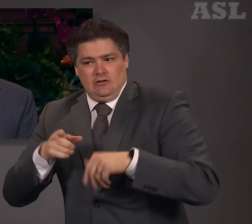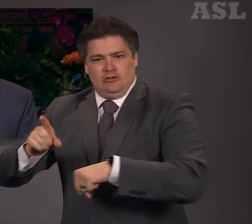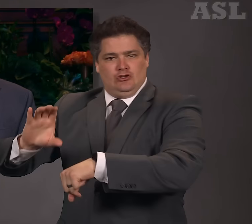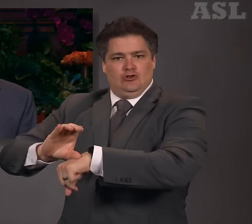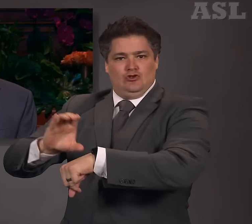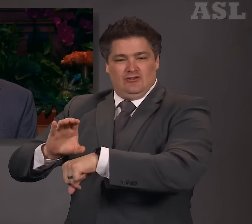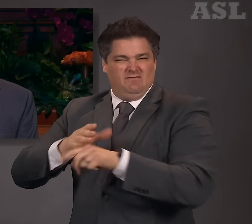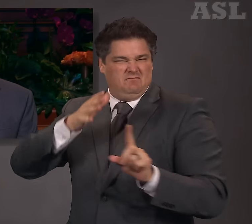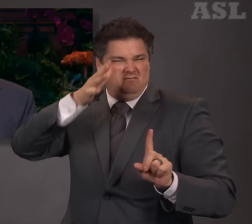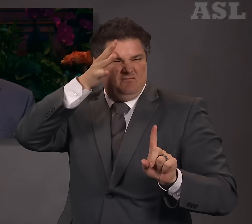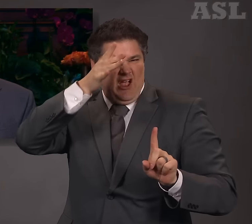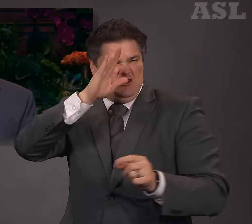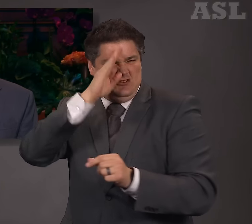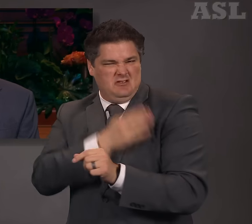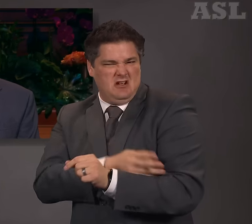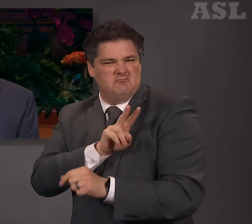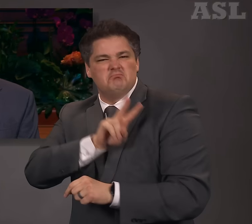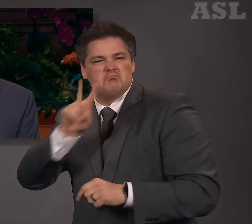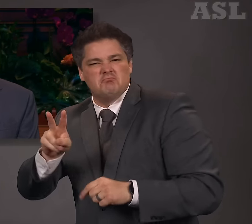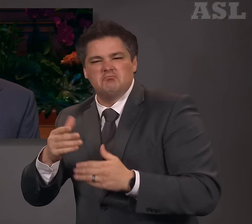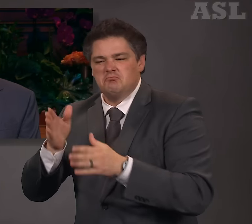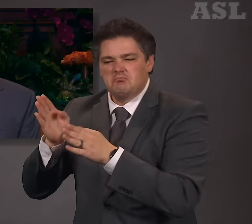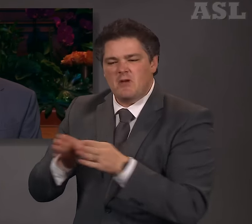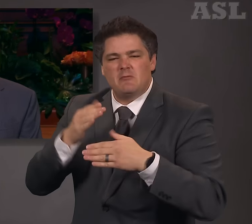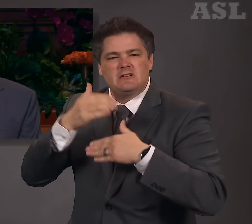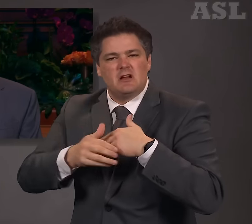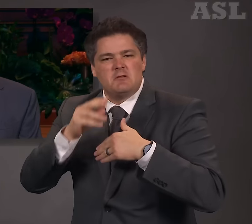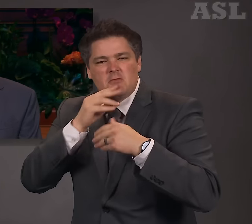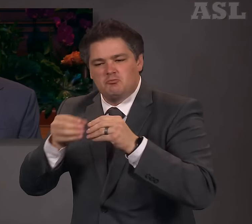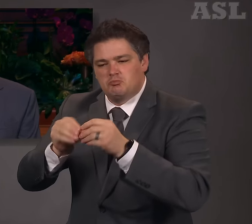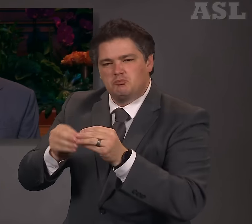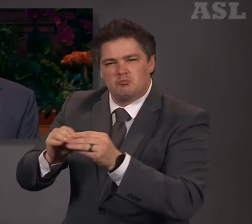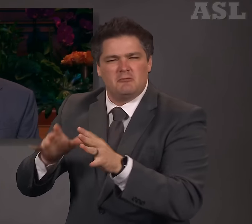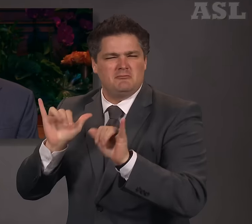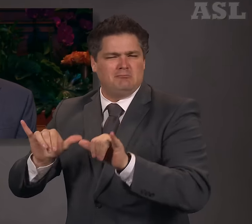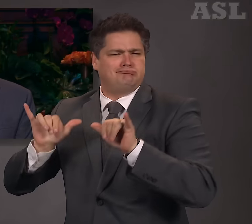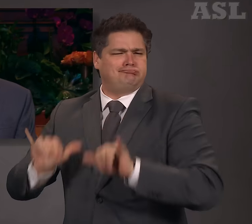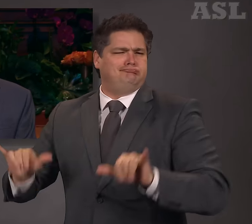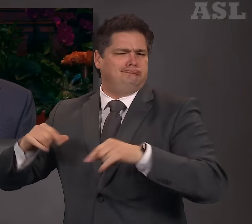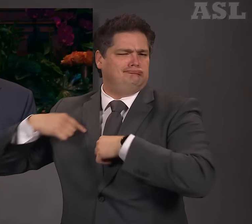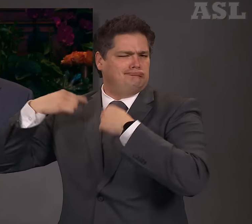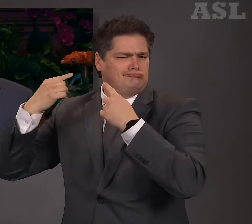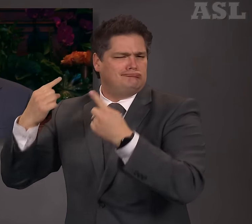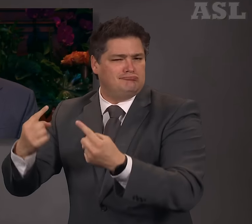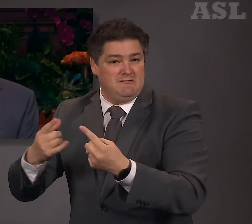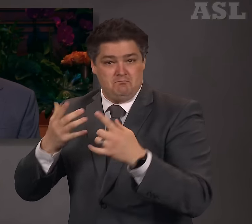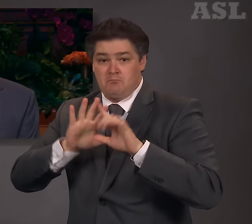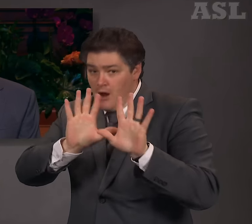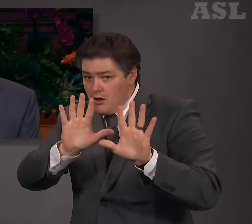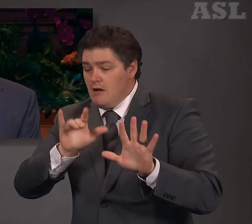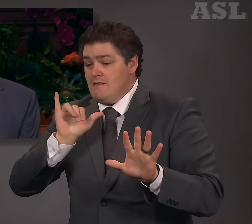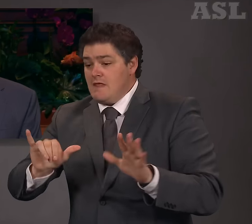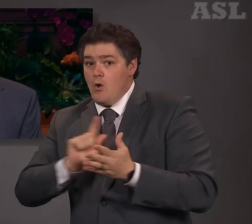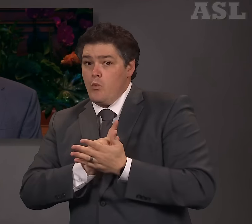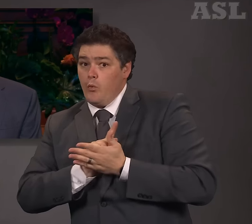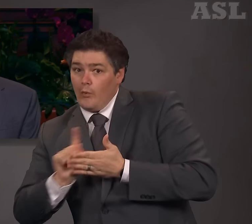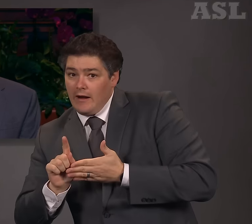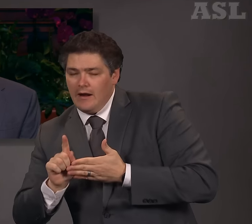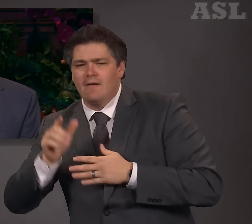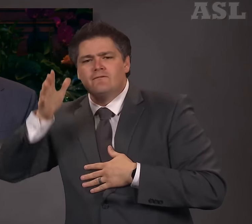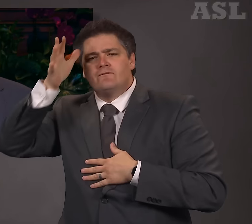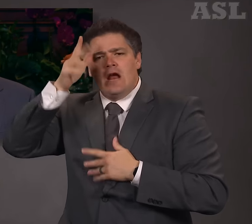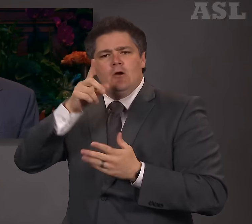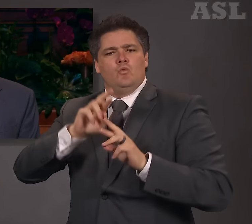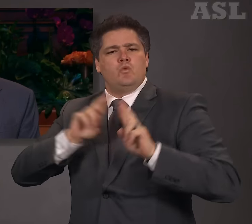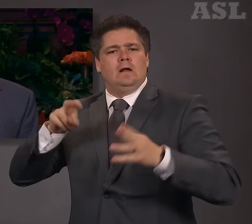the sacrament, as they did most weeks. But as the young father knelt to bless the bread, the